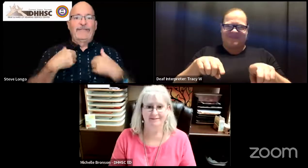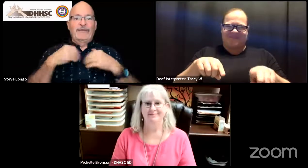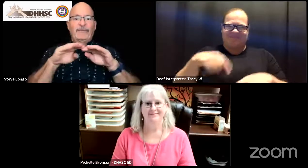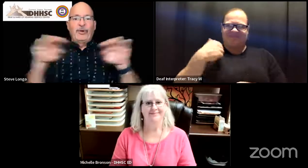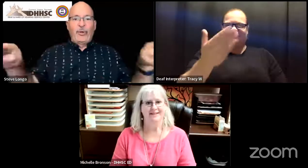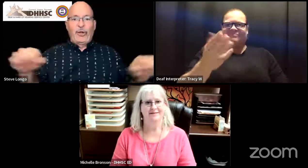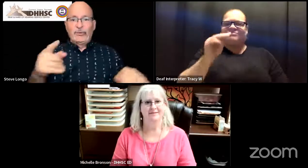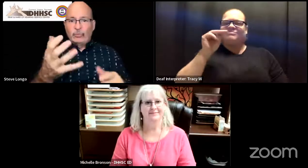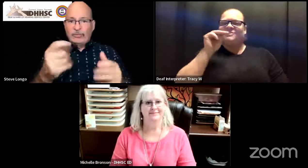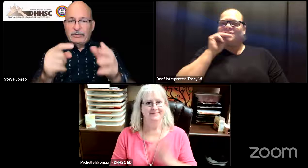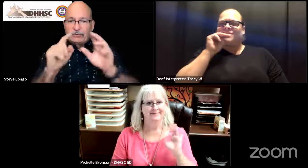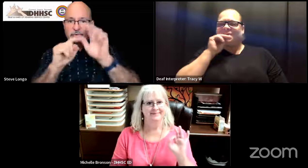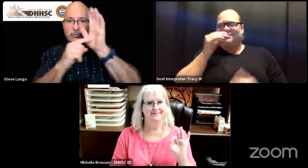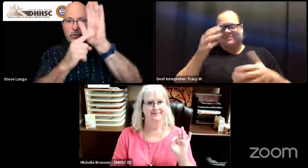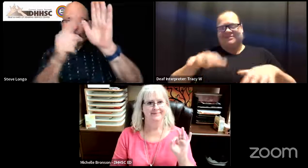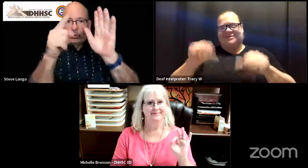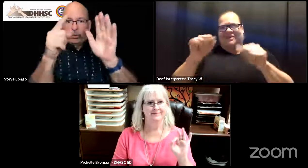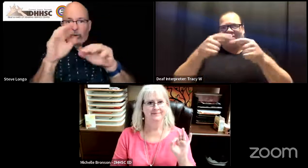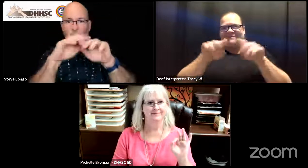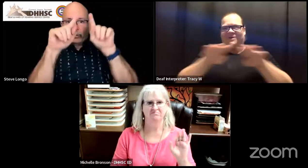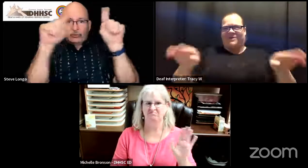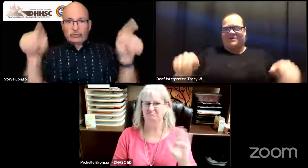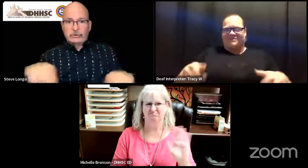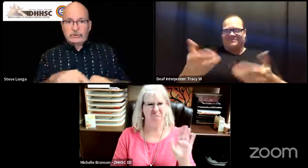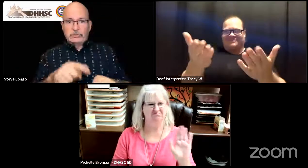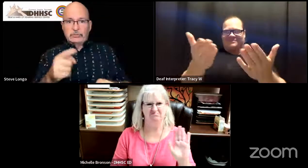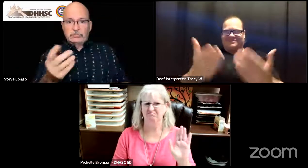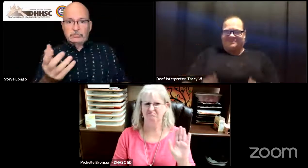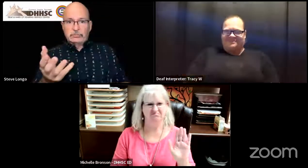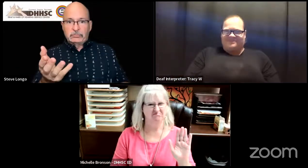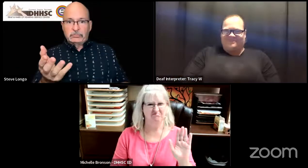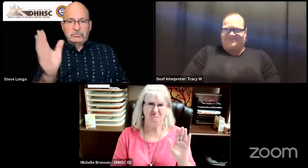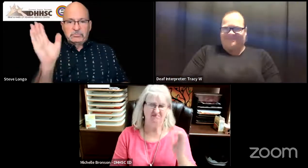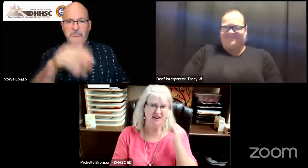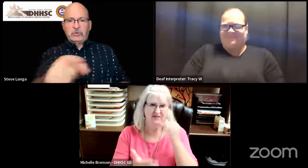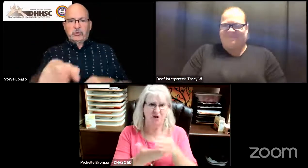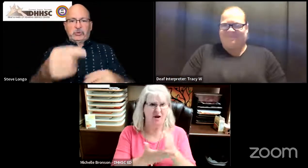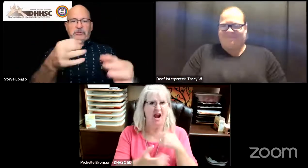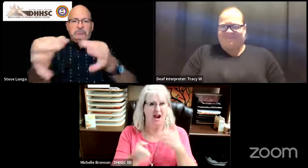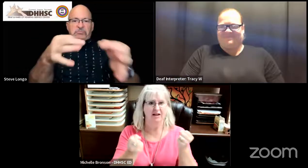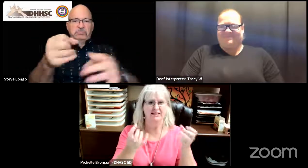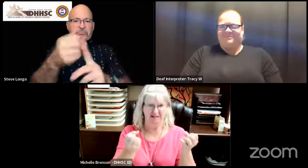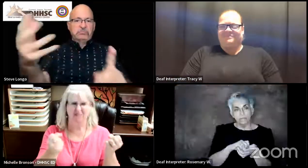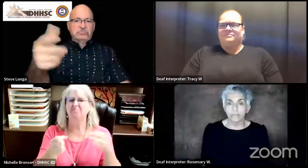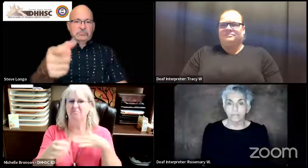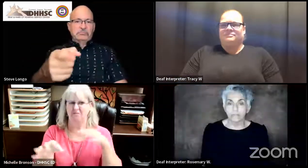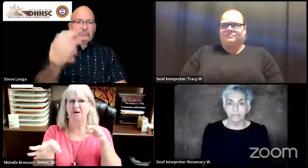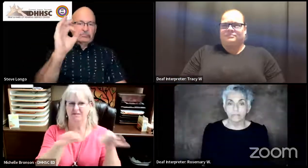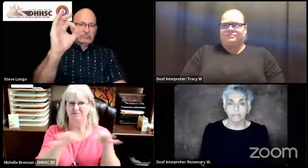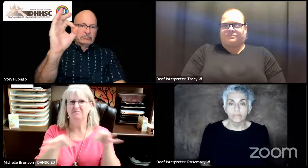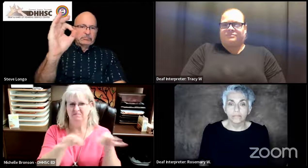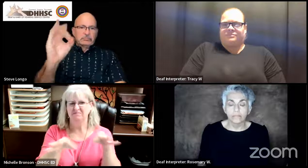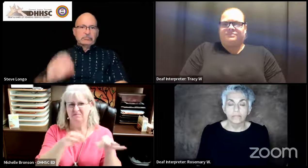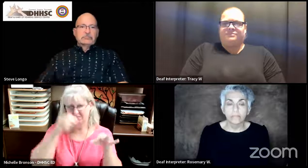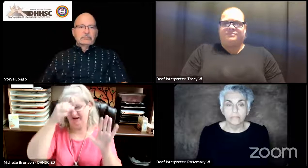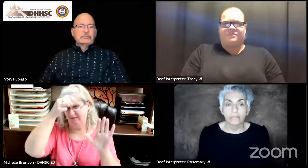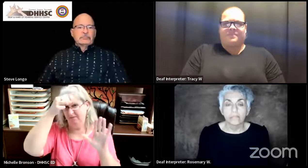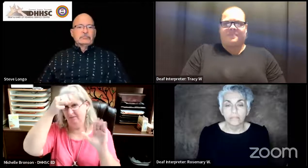Michelle. You have the floor. And if you would like to share anything on the screen initially,